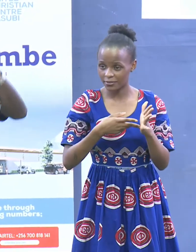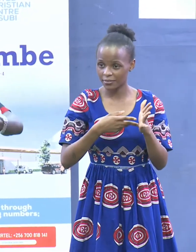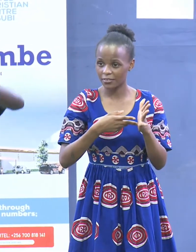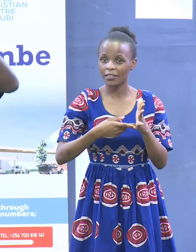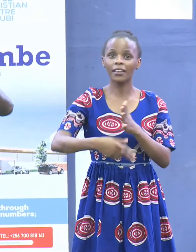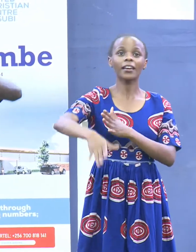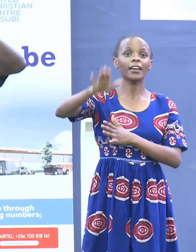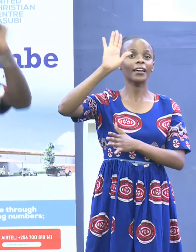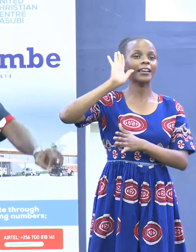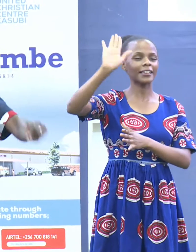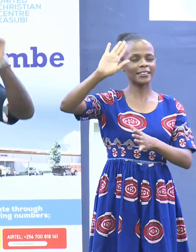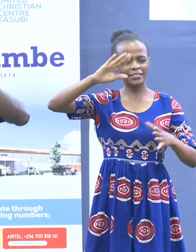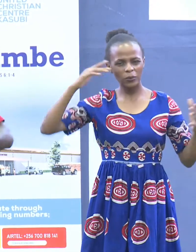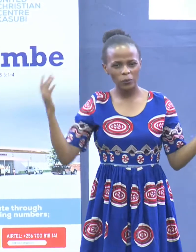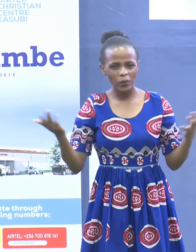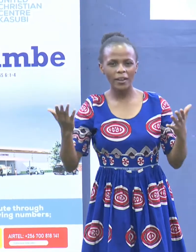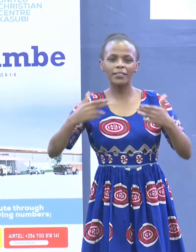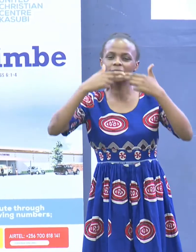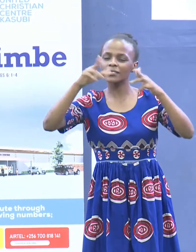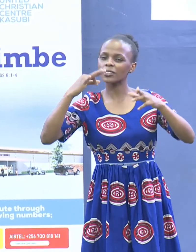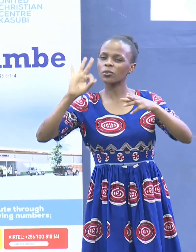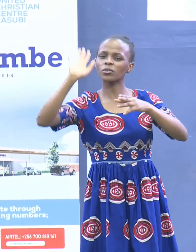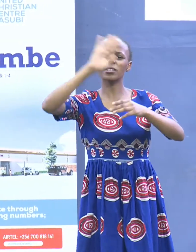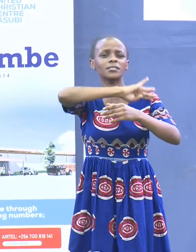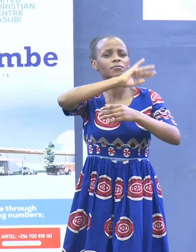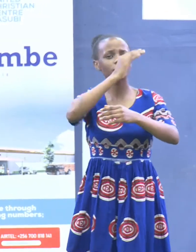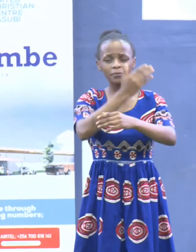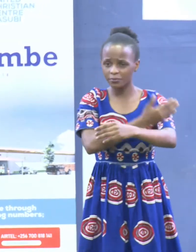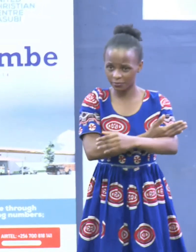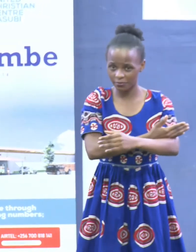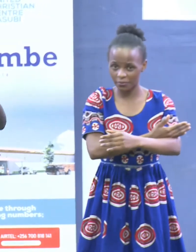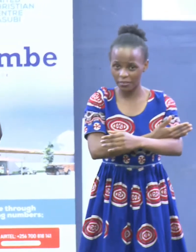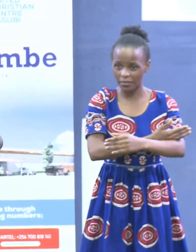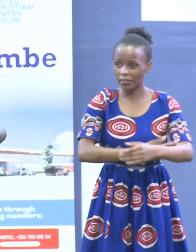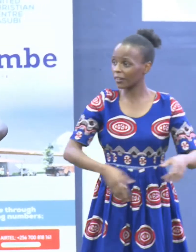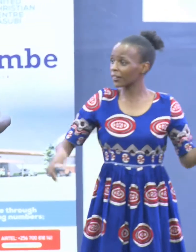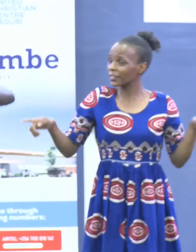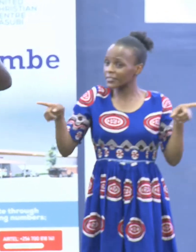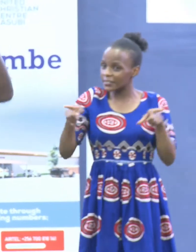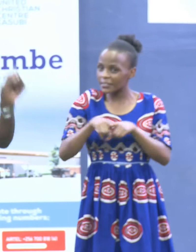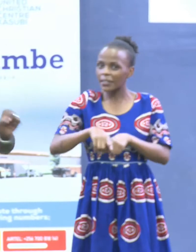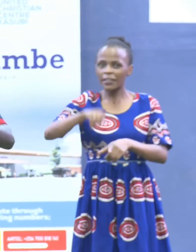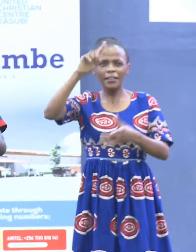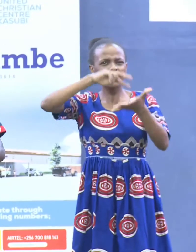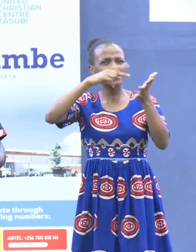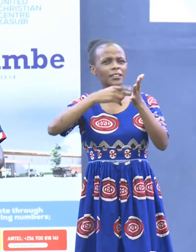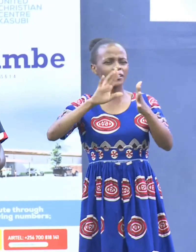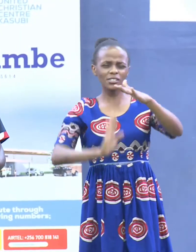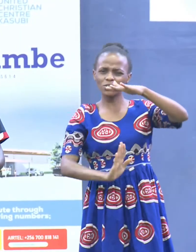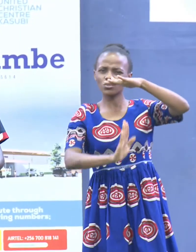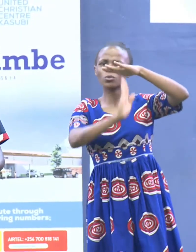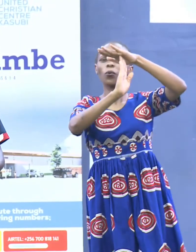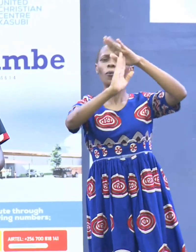Ategeza manyi ge mwe gasokera. It means the beginning of his strength. Ategeza ekitiibwa ekisinga. It means